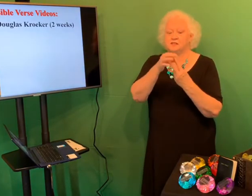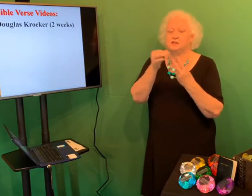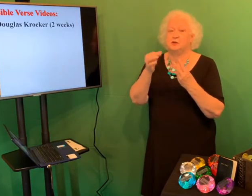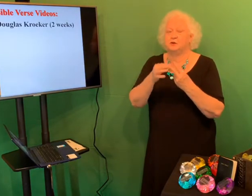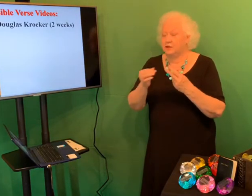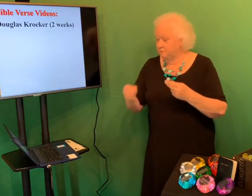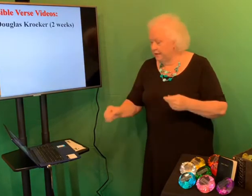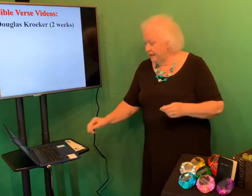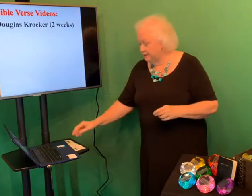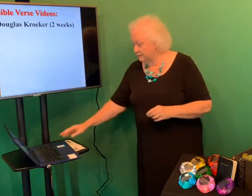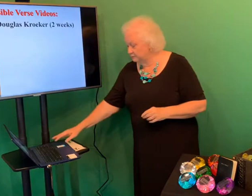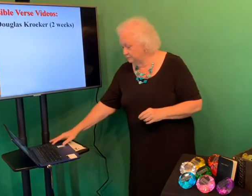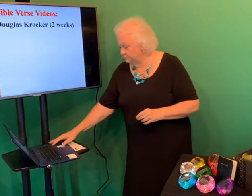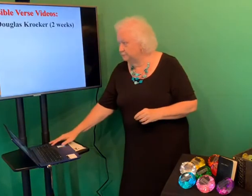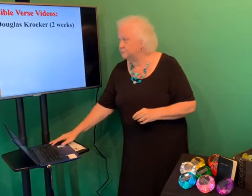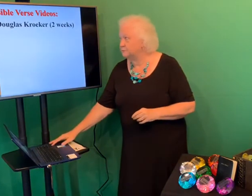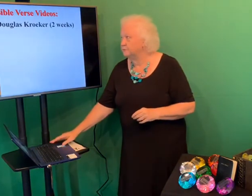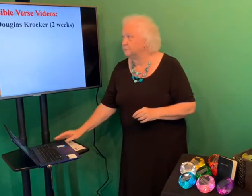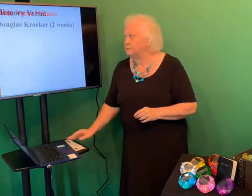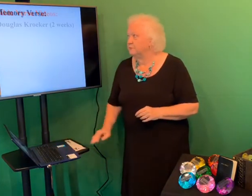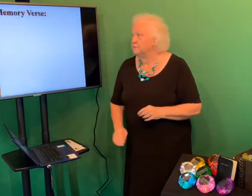you can pick.